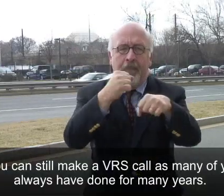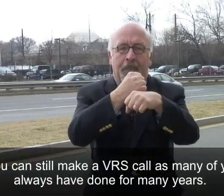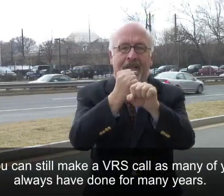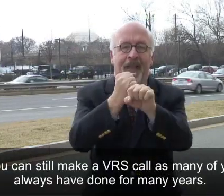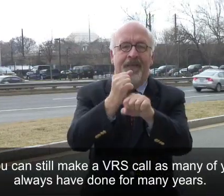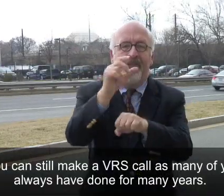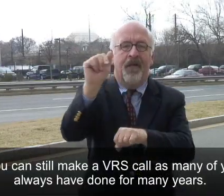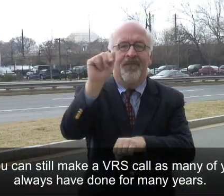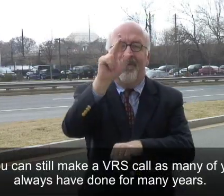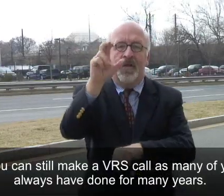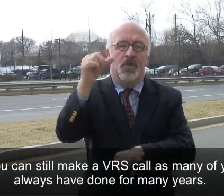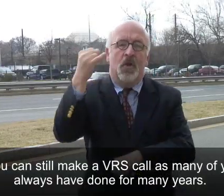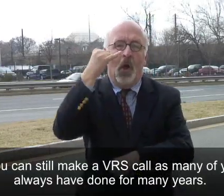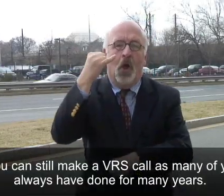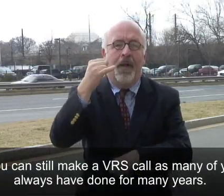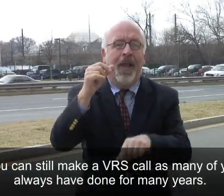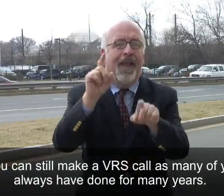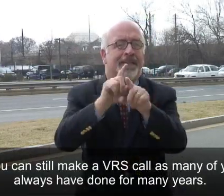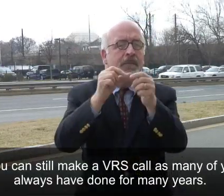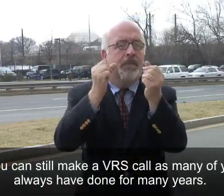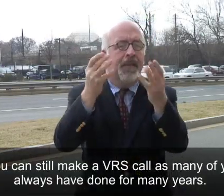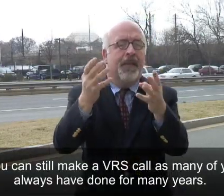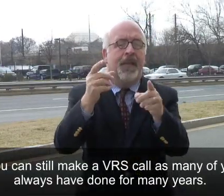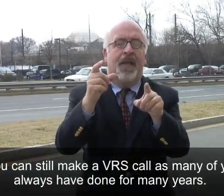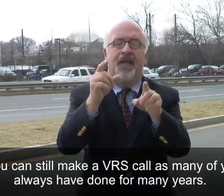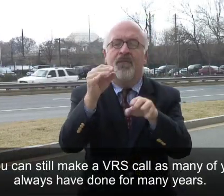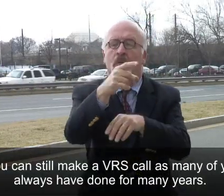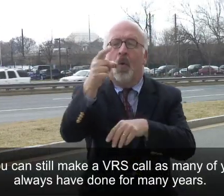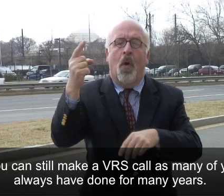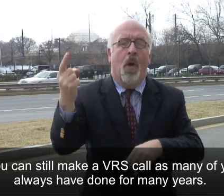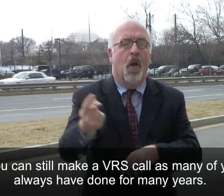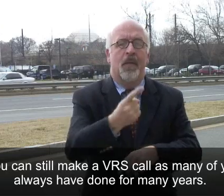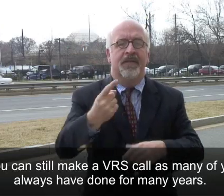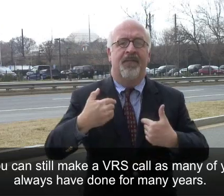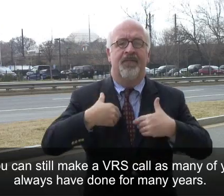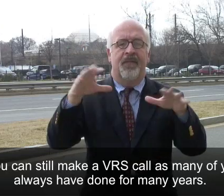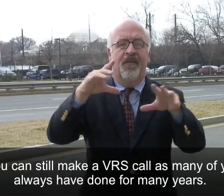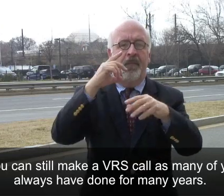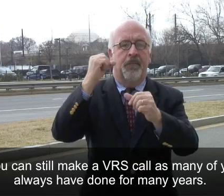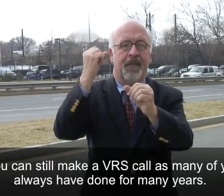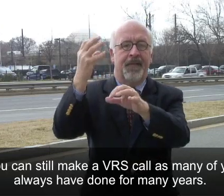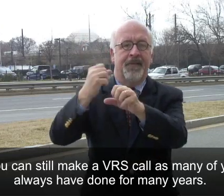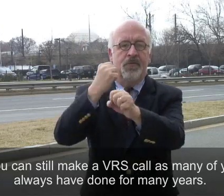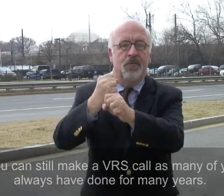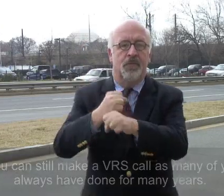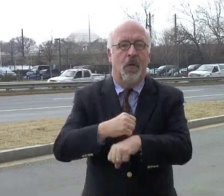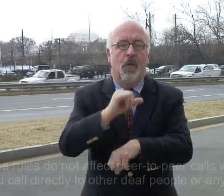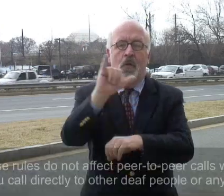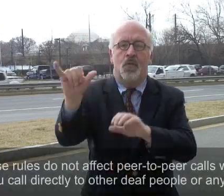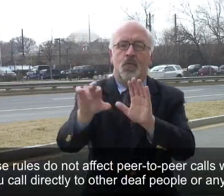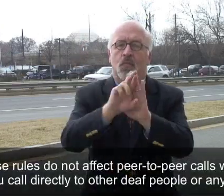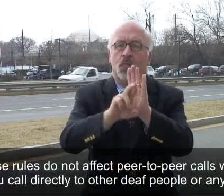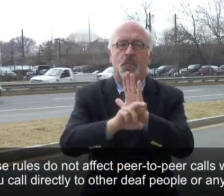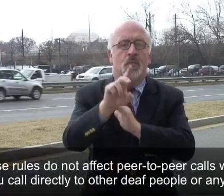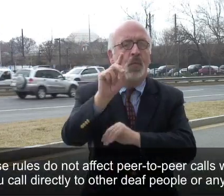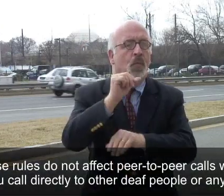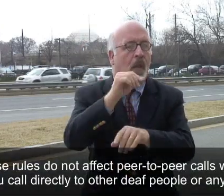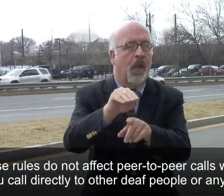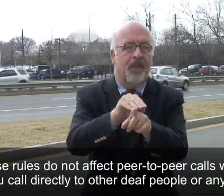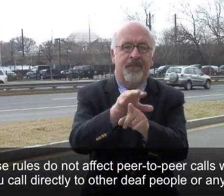can still make a VRS call, as many of you have always have done for many years. These rules do